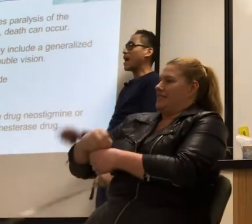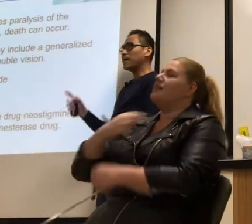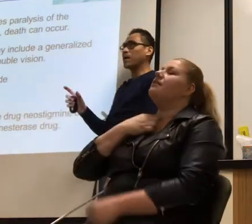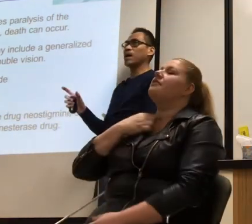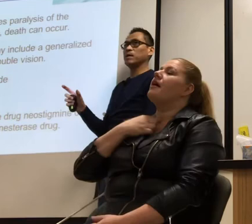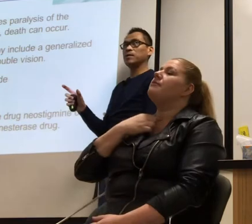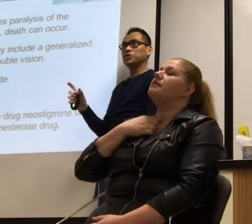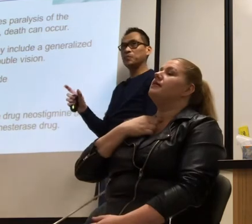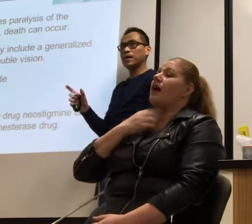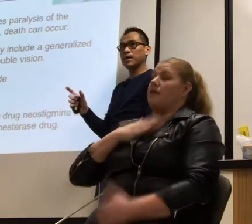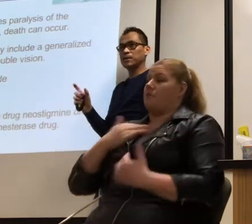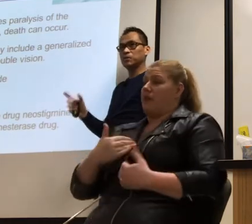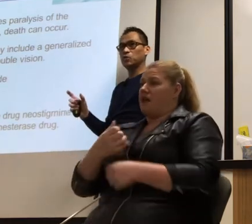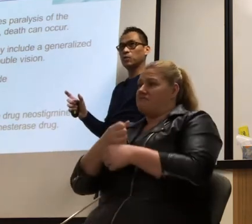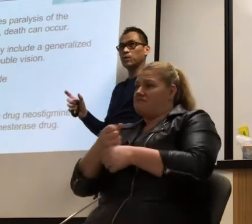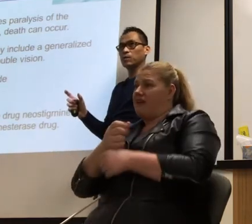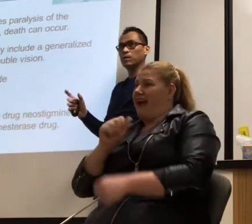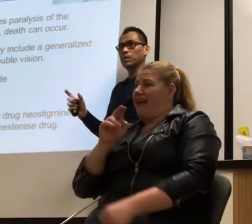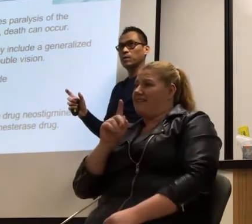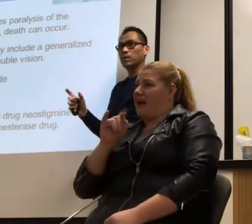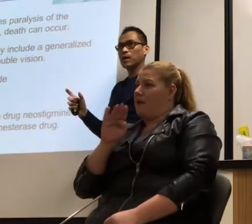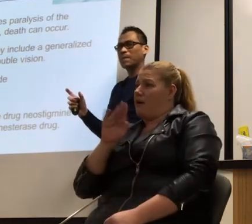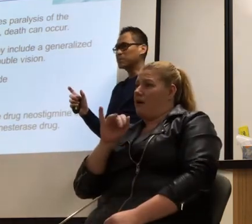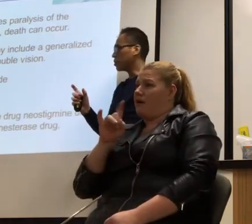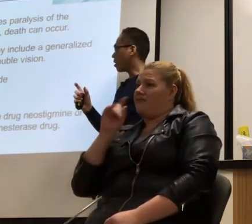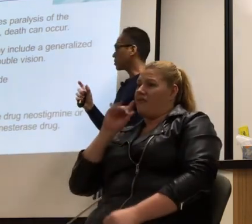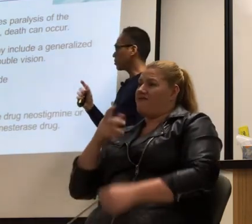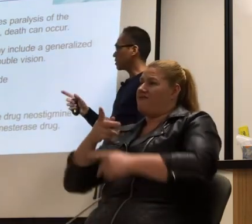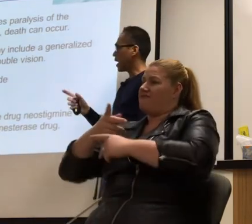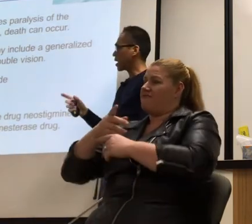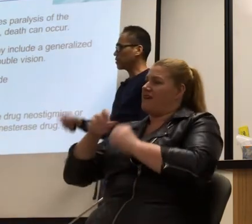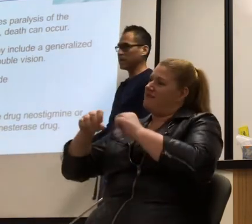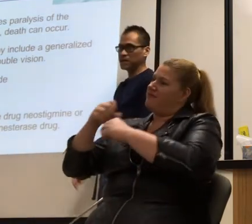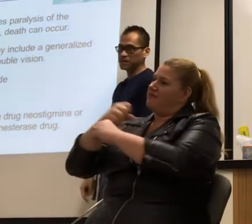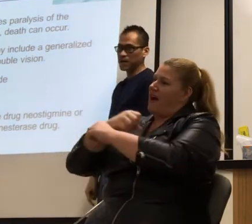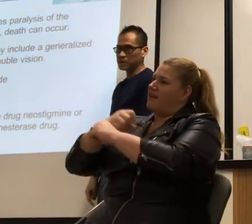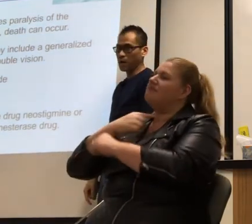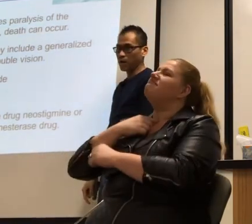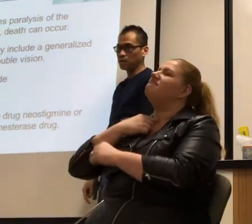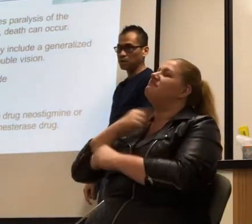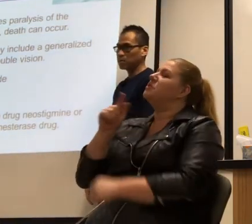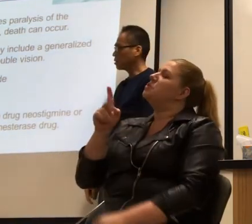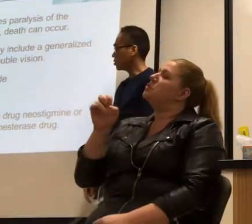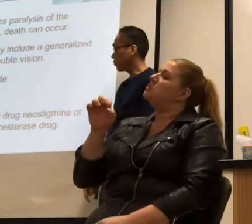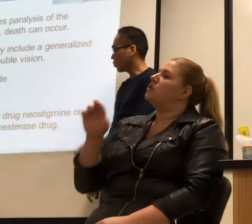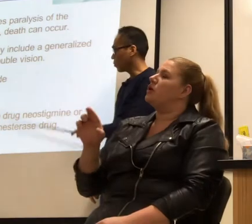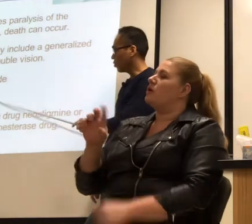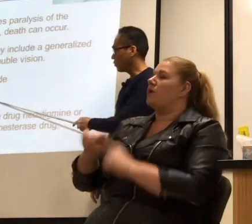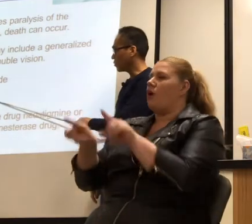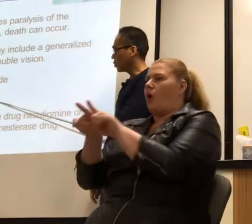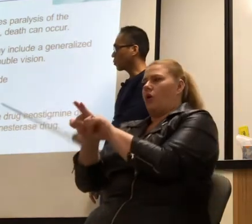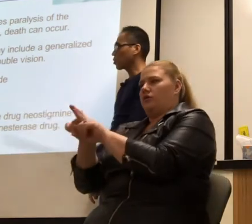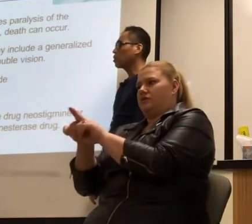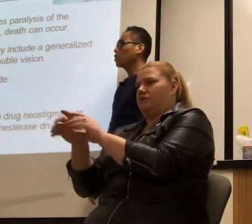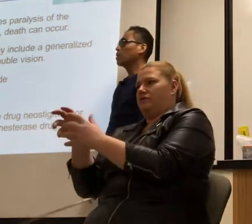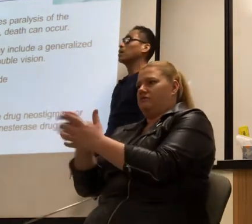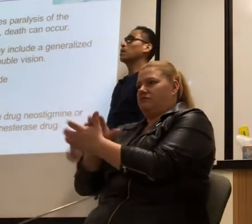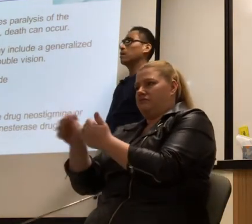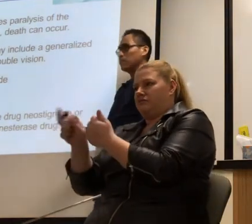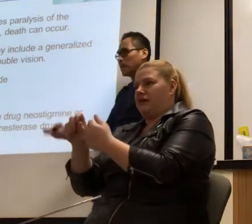but that antibody that you make against the tumor happens to also attack the ACHR. So if you remove the